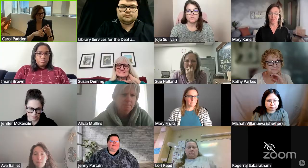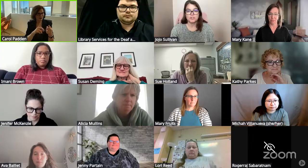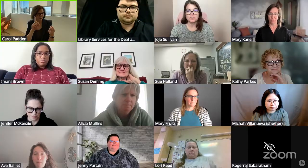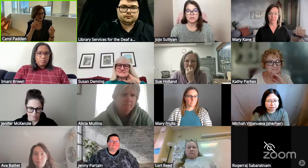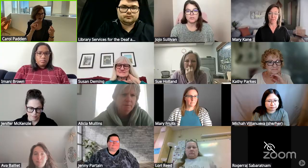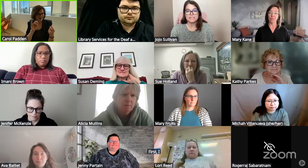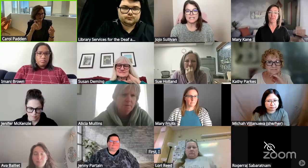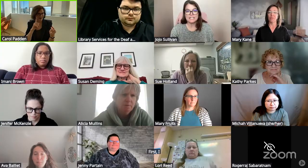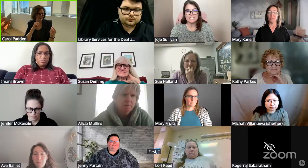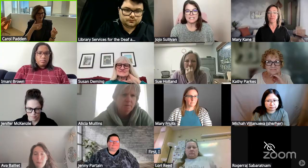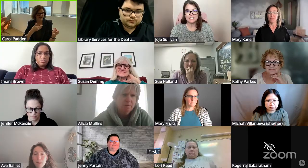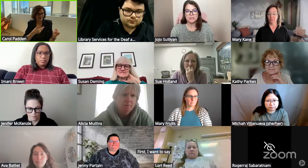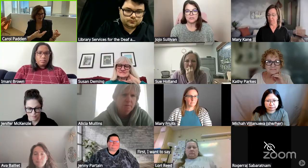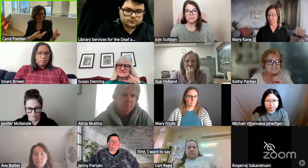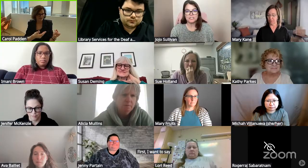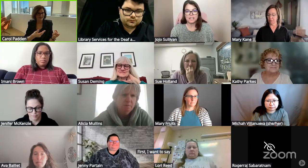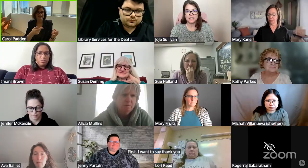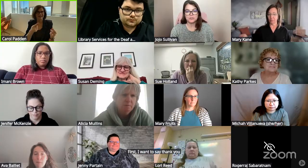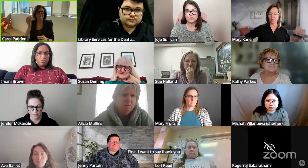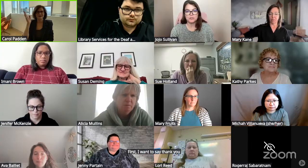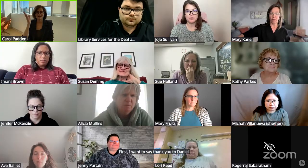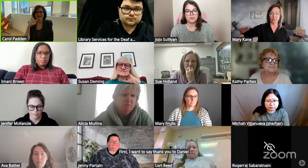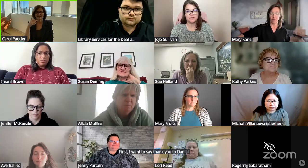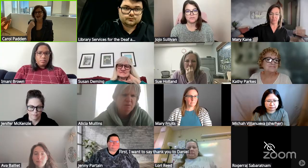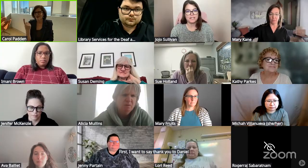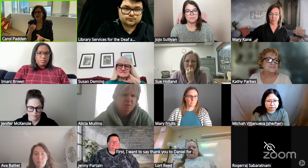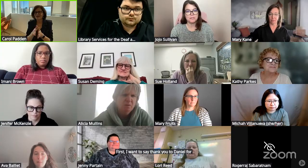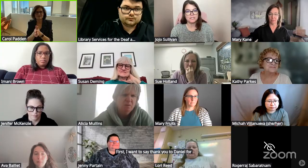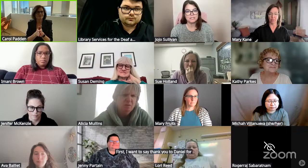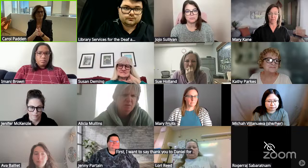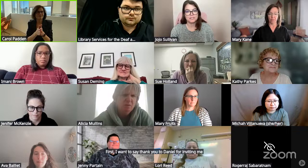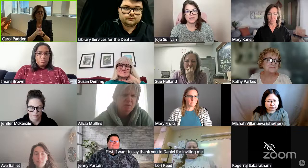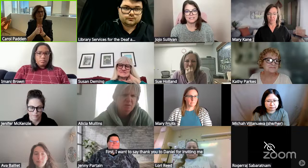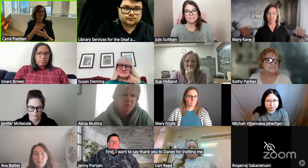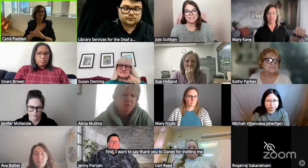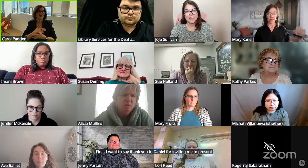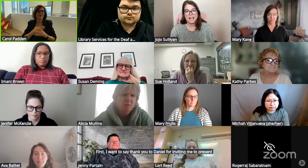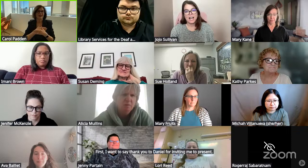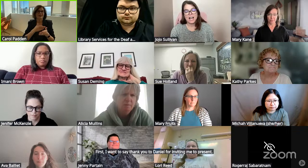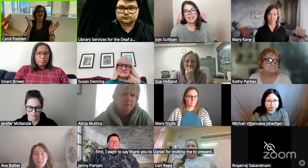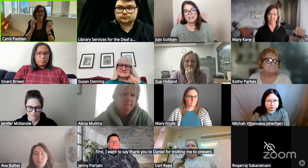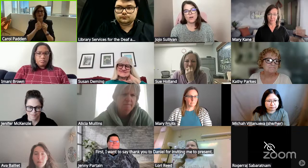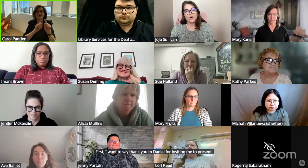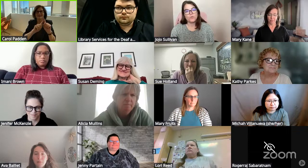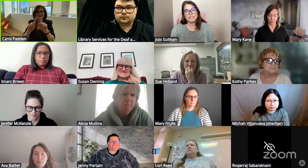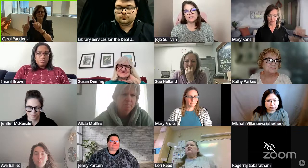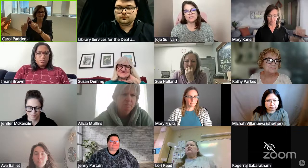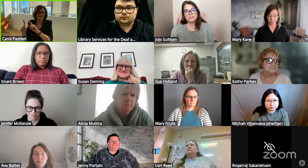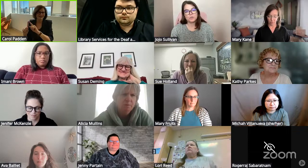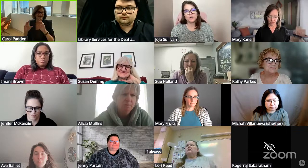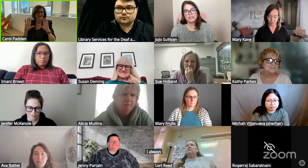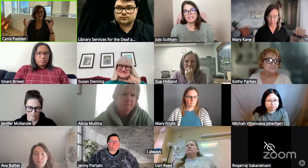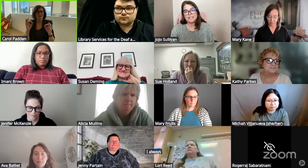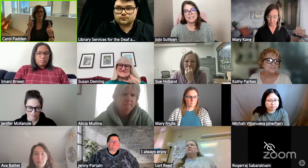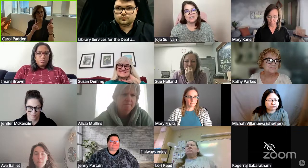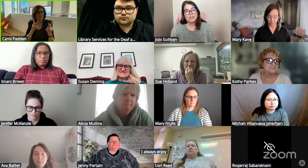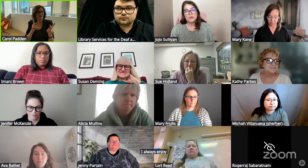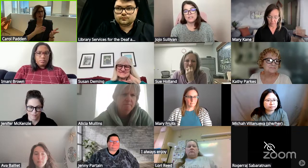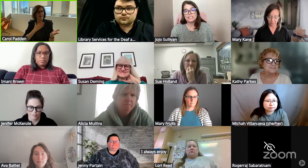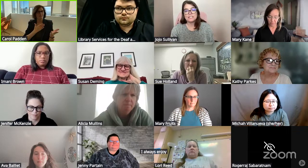First, I want to say thank you to Daniel for inviting me to present. I always enjoy going and